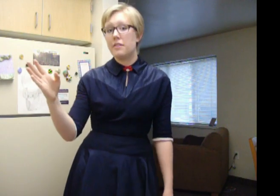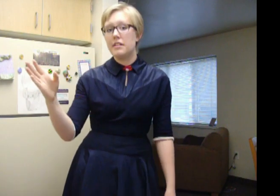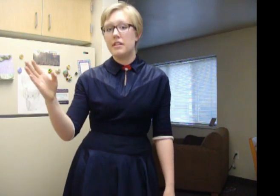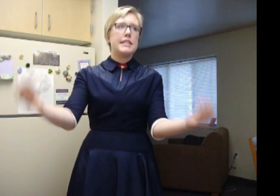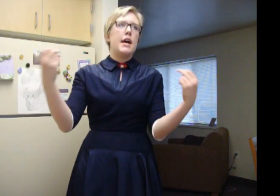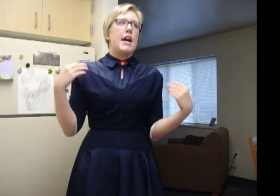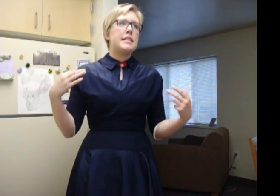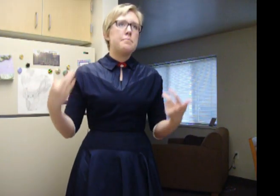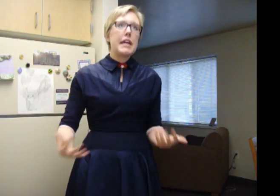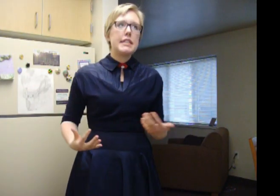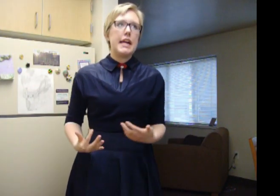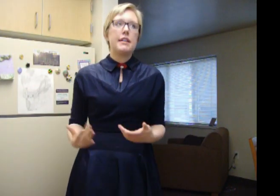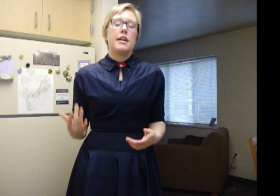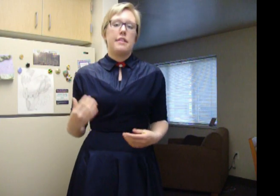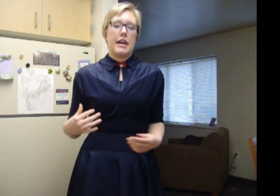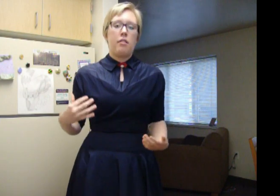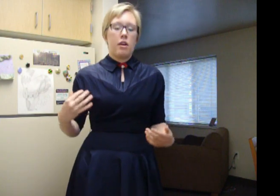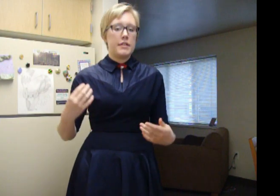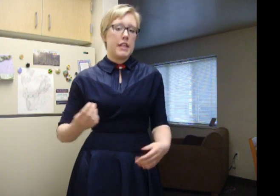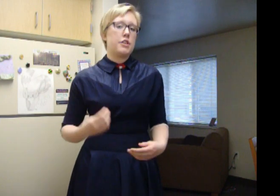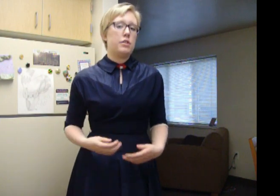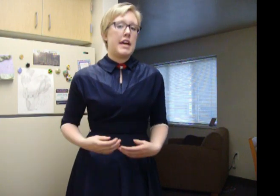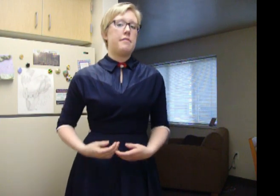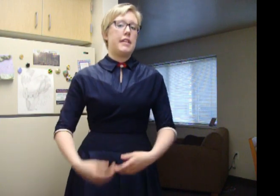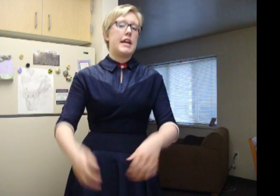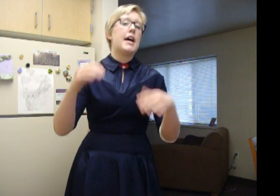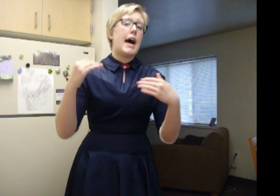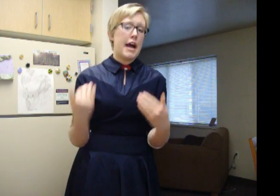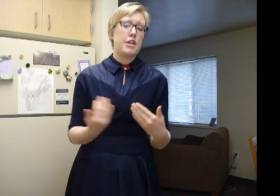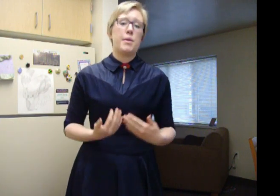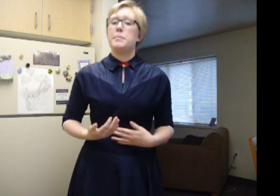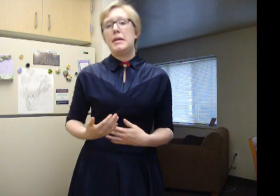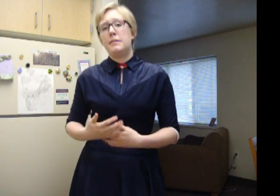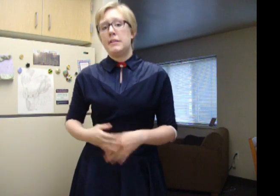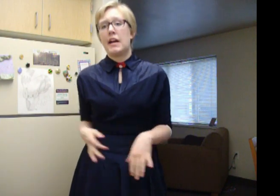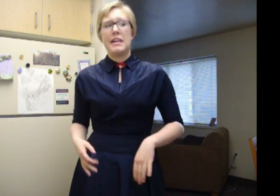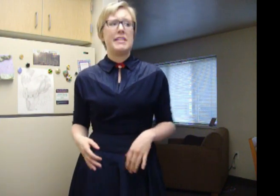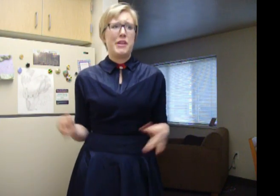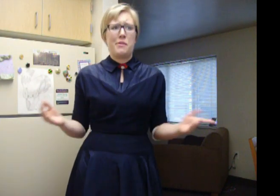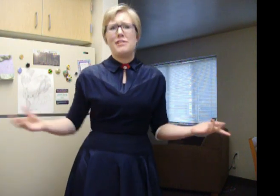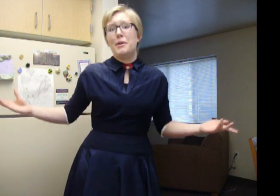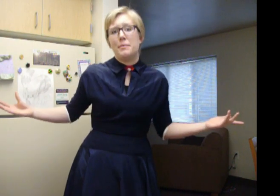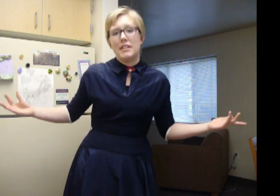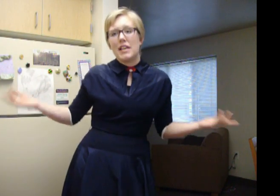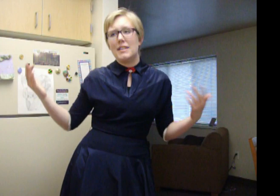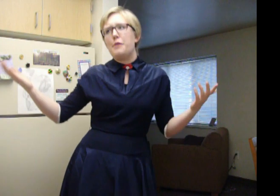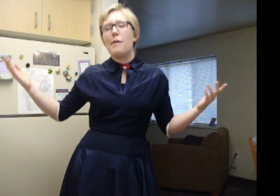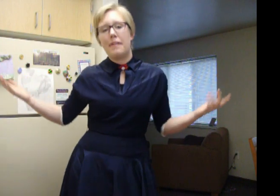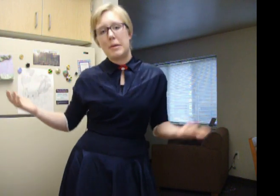girlfriend. It's a mindset that a lot of teenage girls have, like, "I know what's best for this guy." And it's like, you know what, you don't, because you are not that